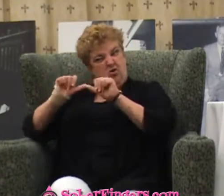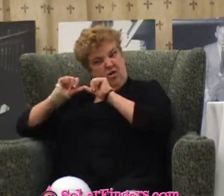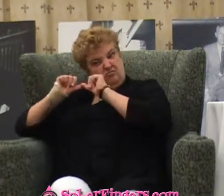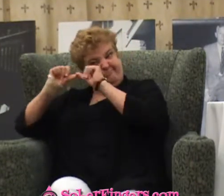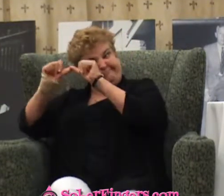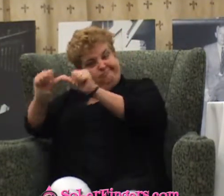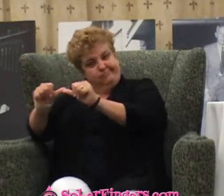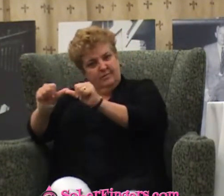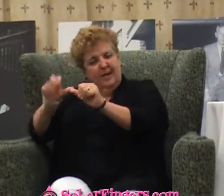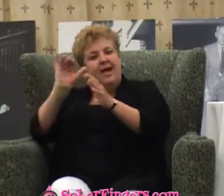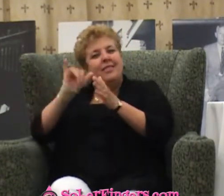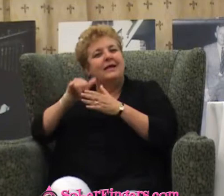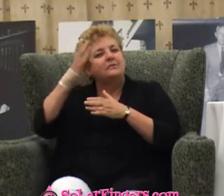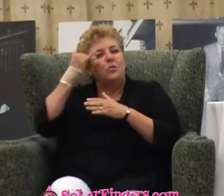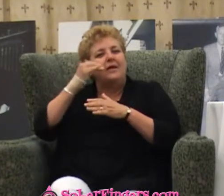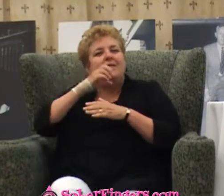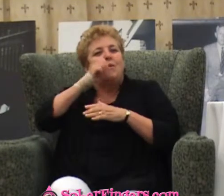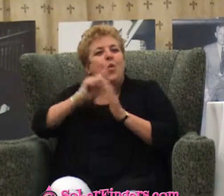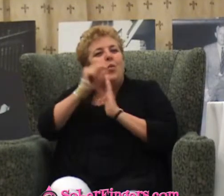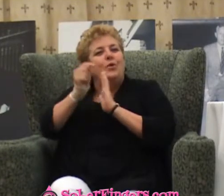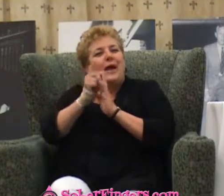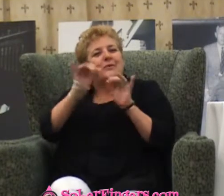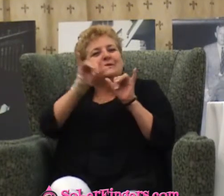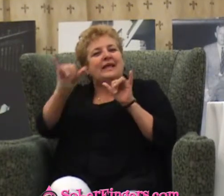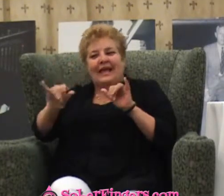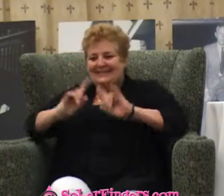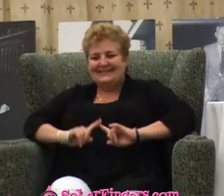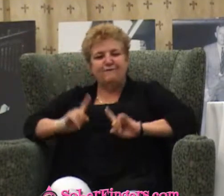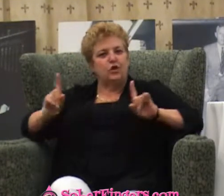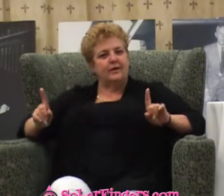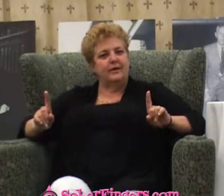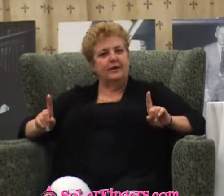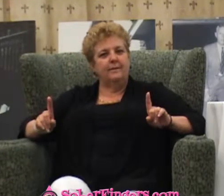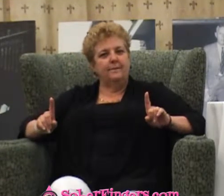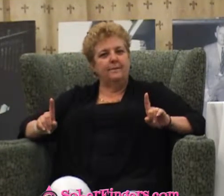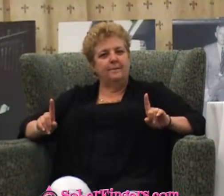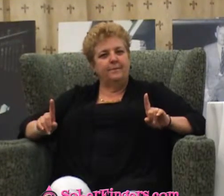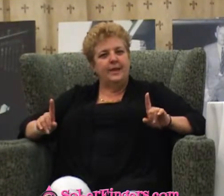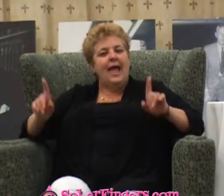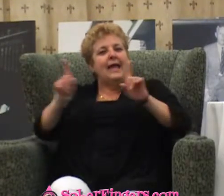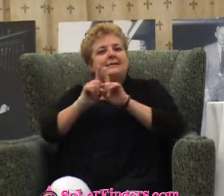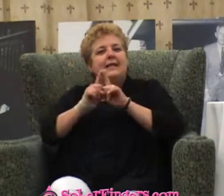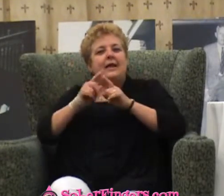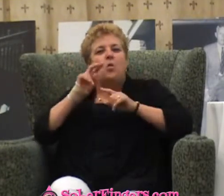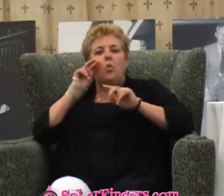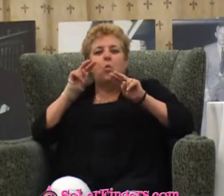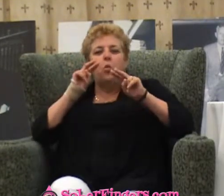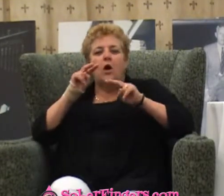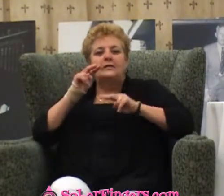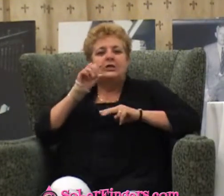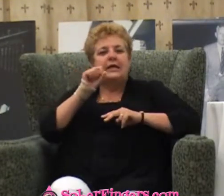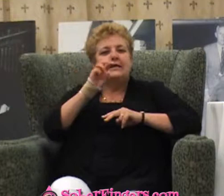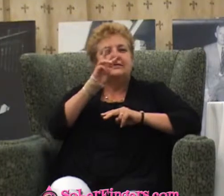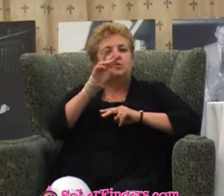It's completely different. It's kind of like watching a swan glide across a pond of still water. It's so